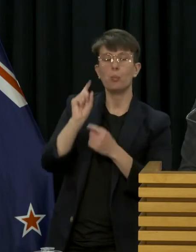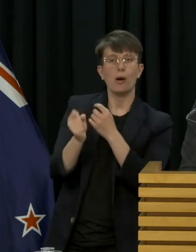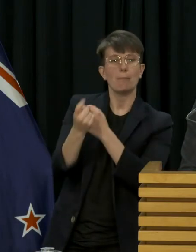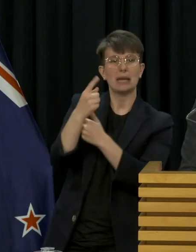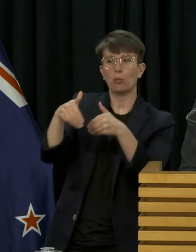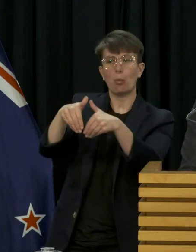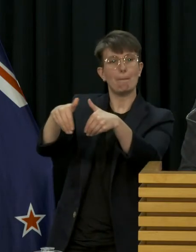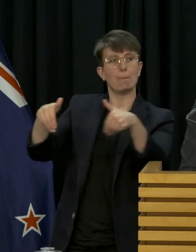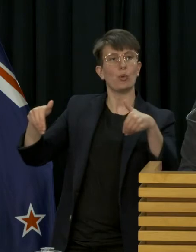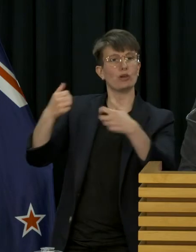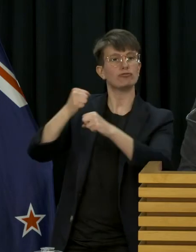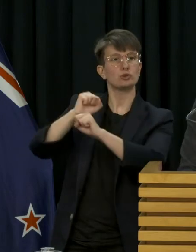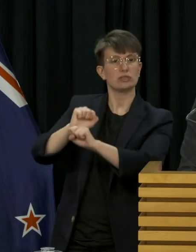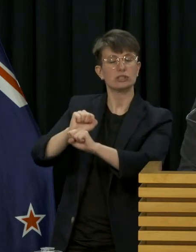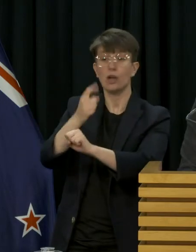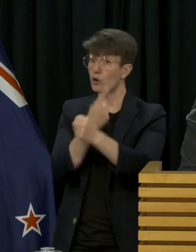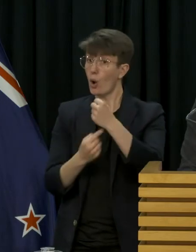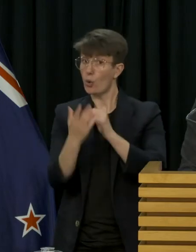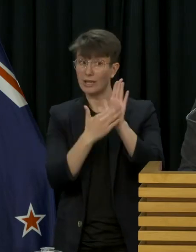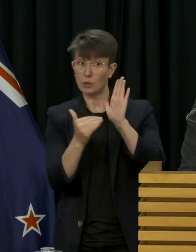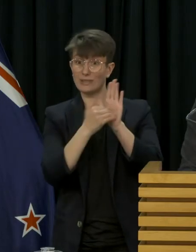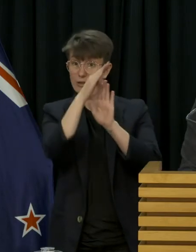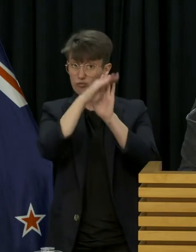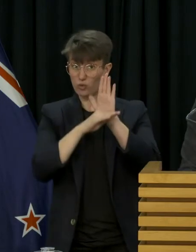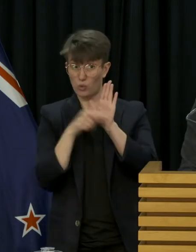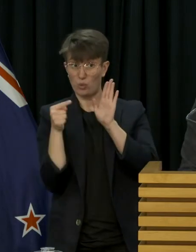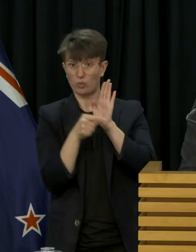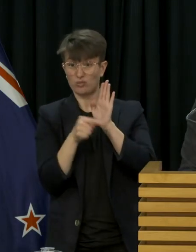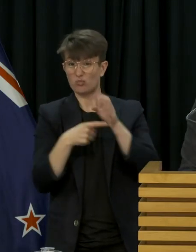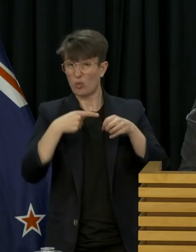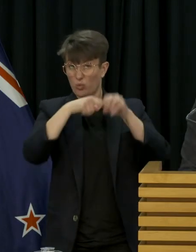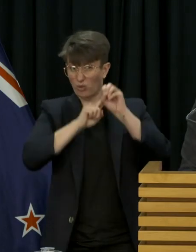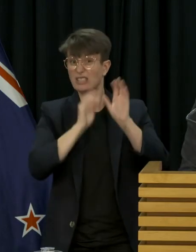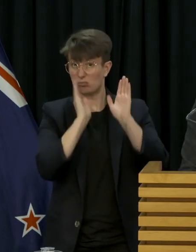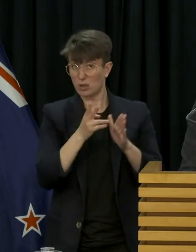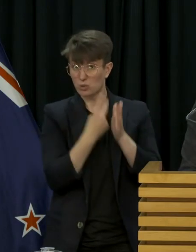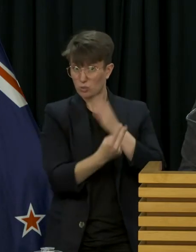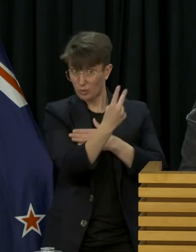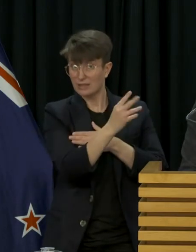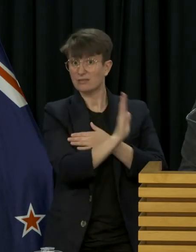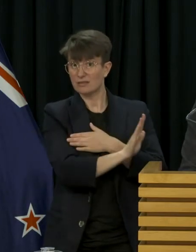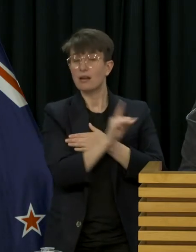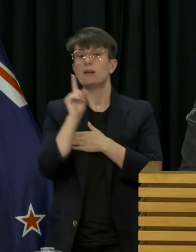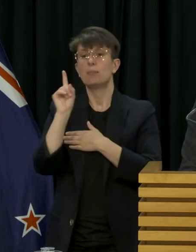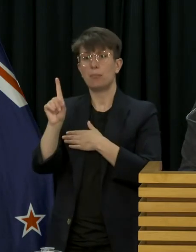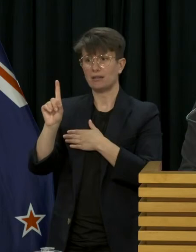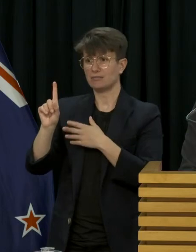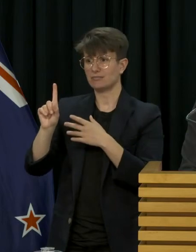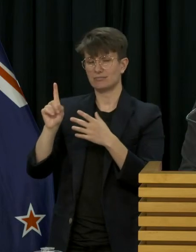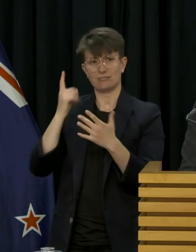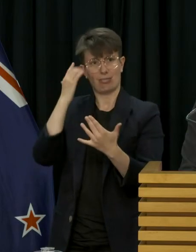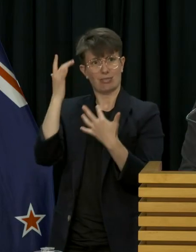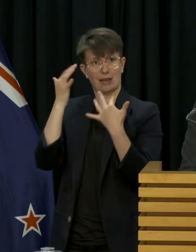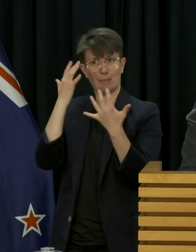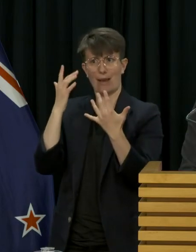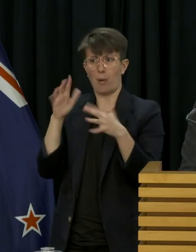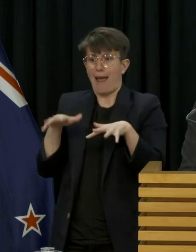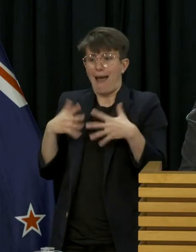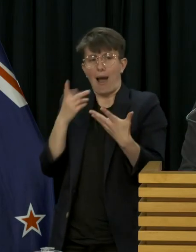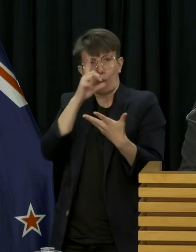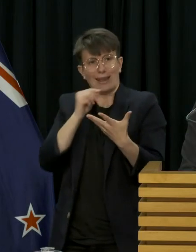not just factoring in New Zealand's quarantine requirements, but actually I want this to be a trip of value to New